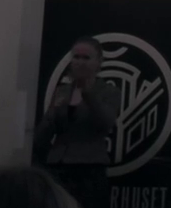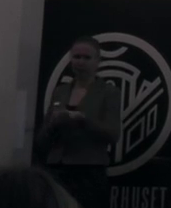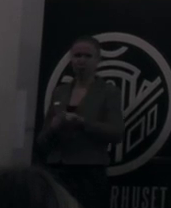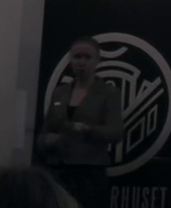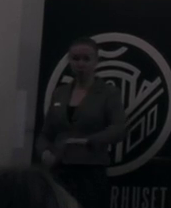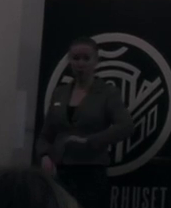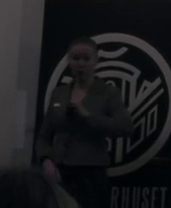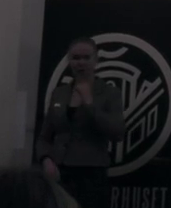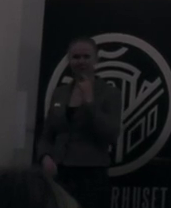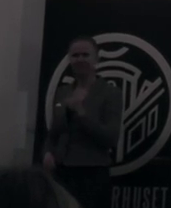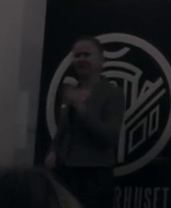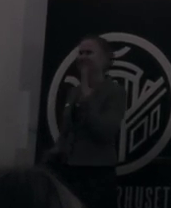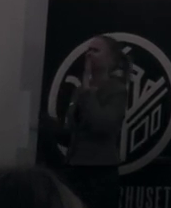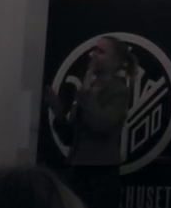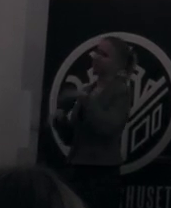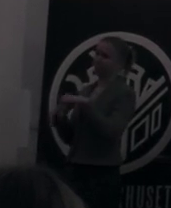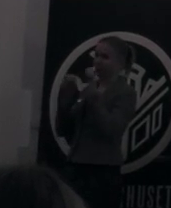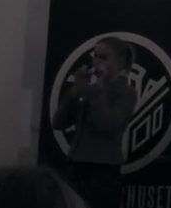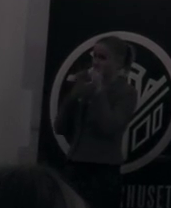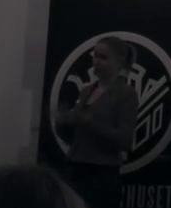20-year-old, says to me, "Let's not cry today.